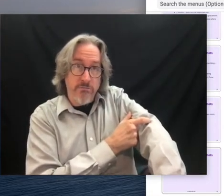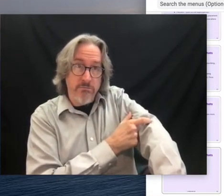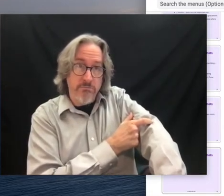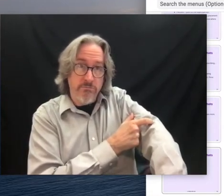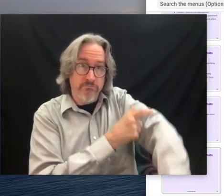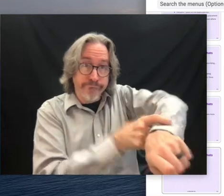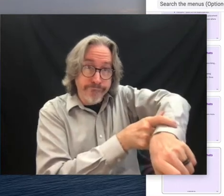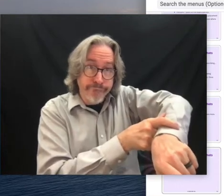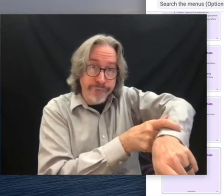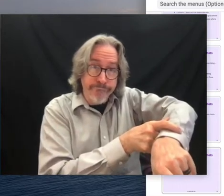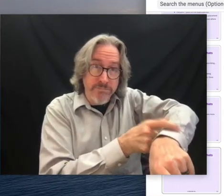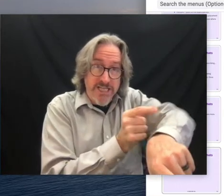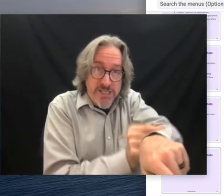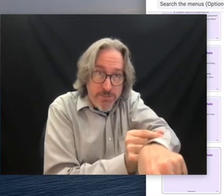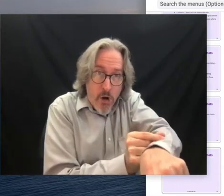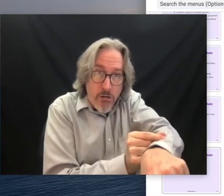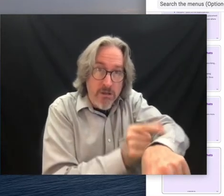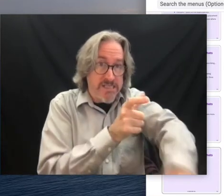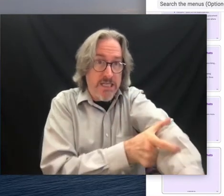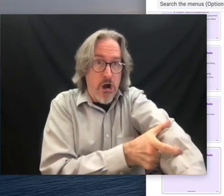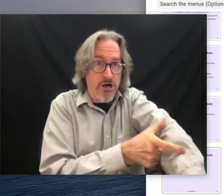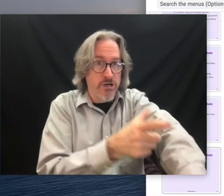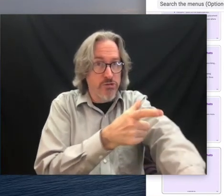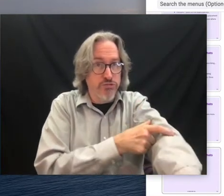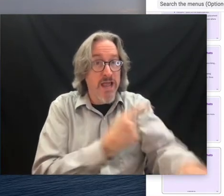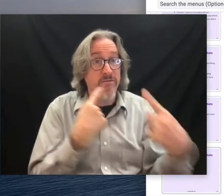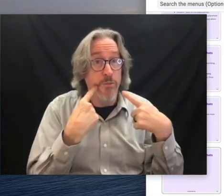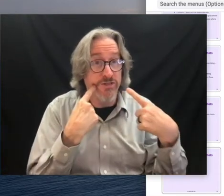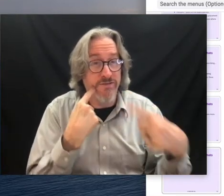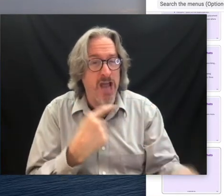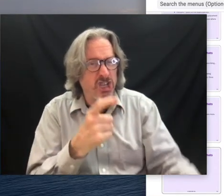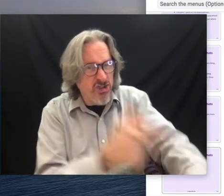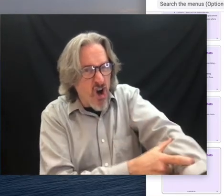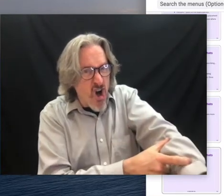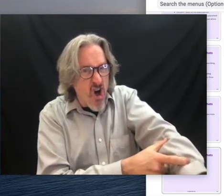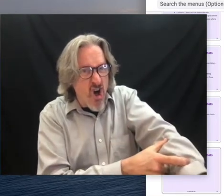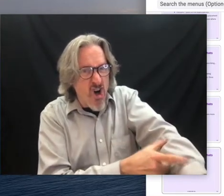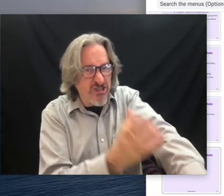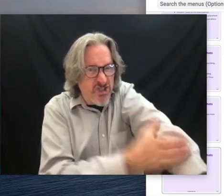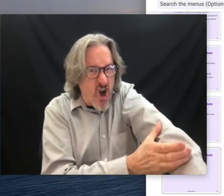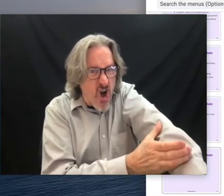location. Is it small? Is it large? With the face.